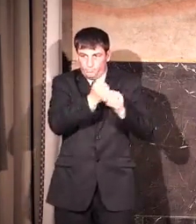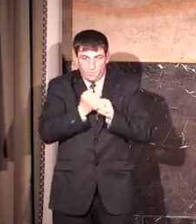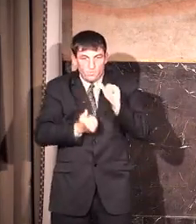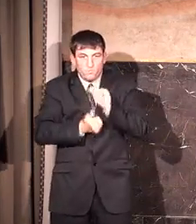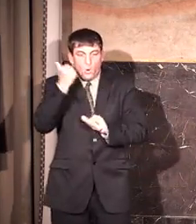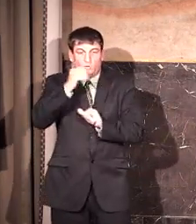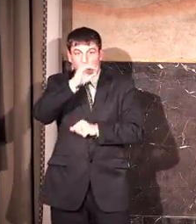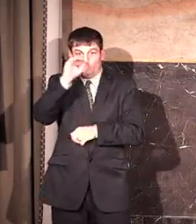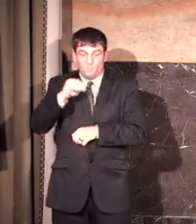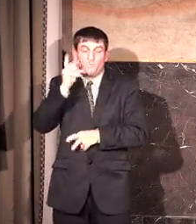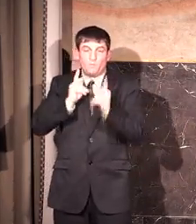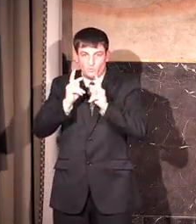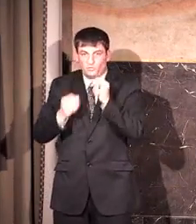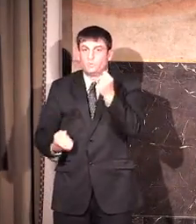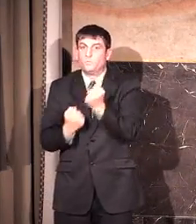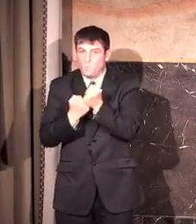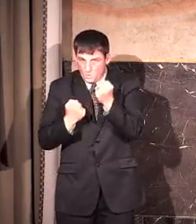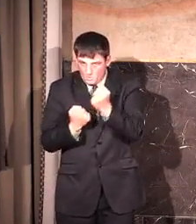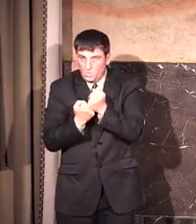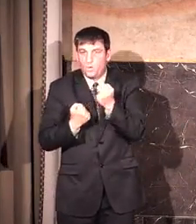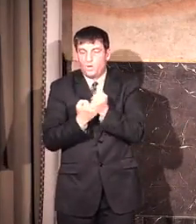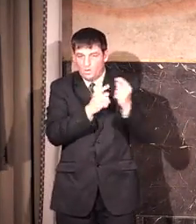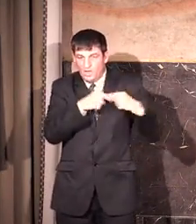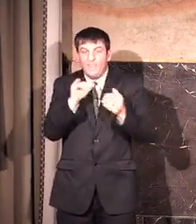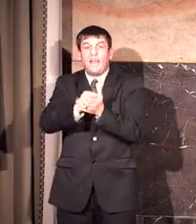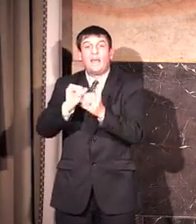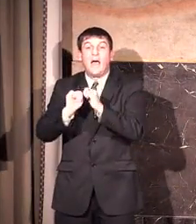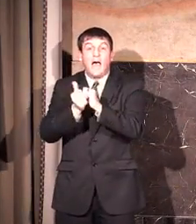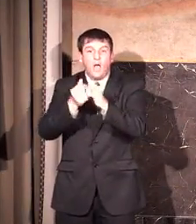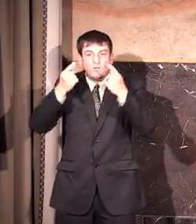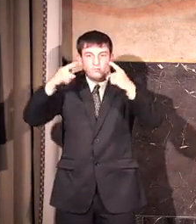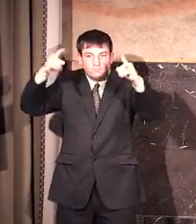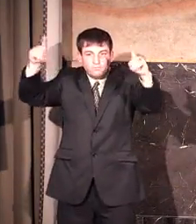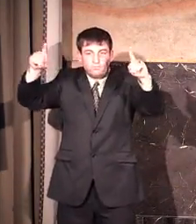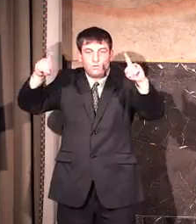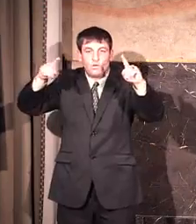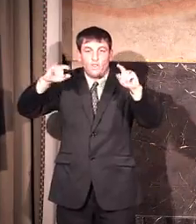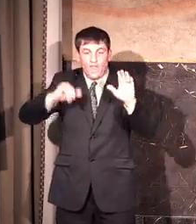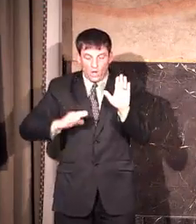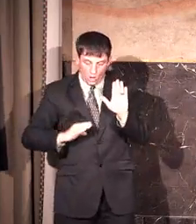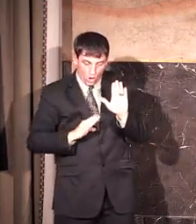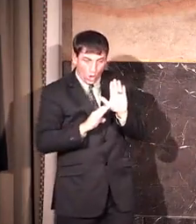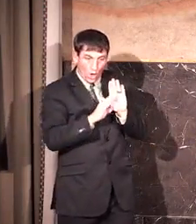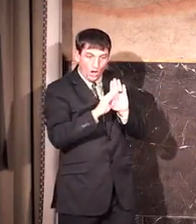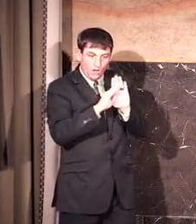to make so much progress as a state when it came to flattening the curve.